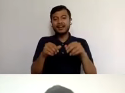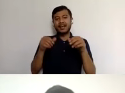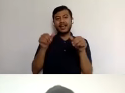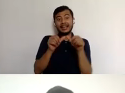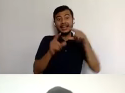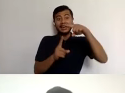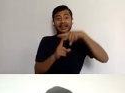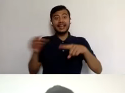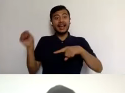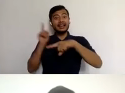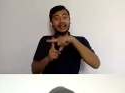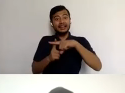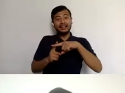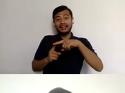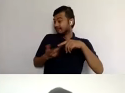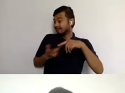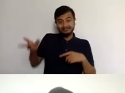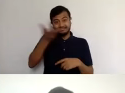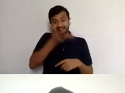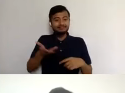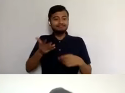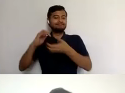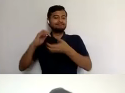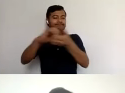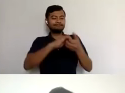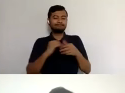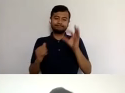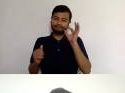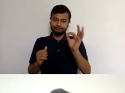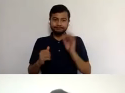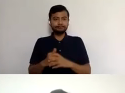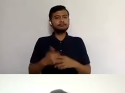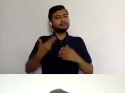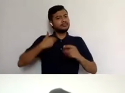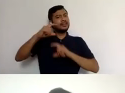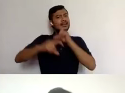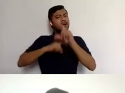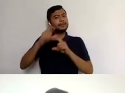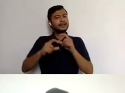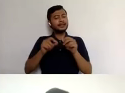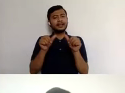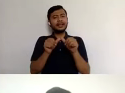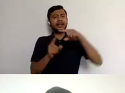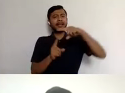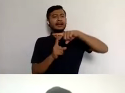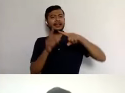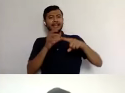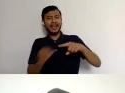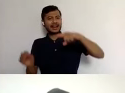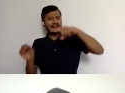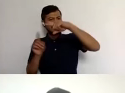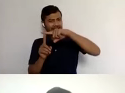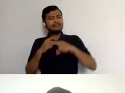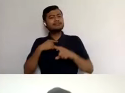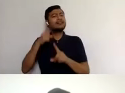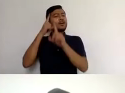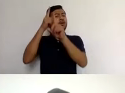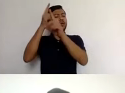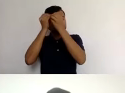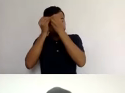doing. In terms of AT&T and how we think about Wi-Fi, obviously, we've got a very significant